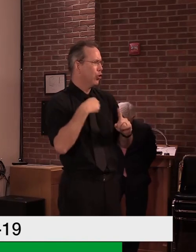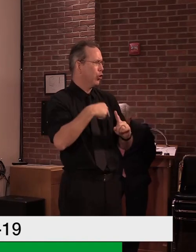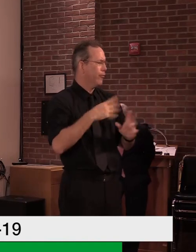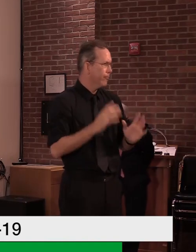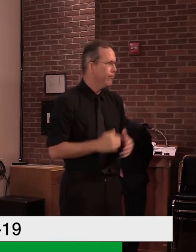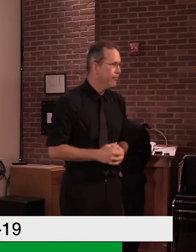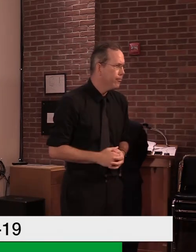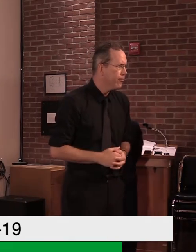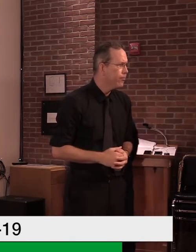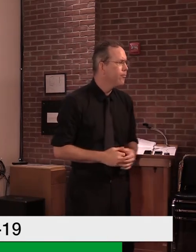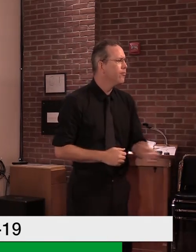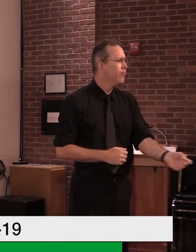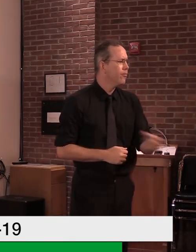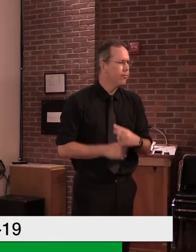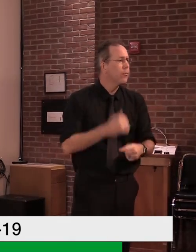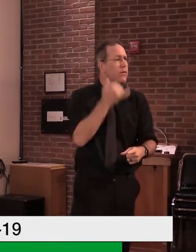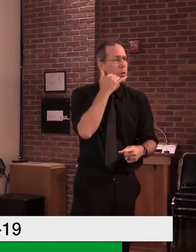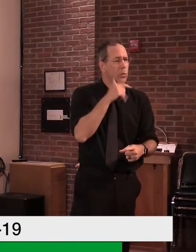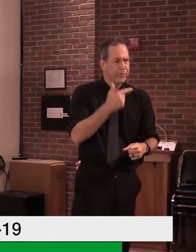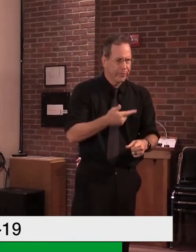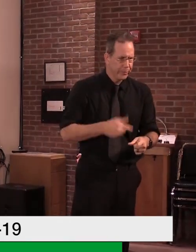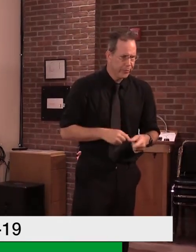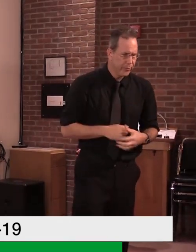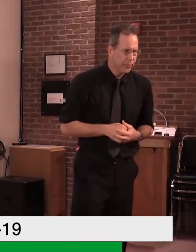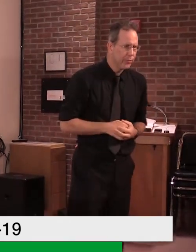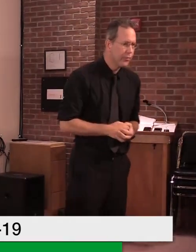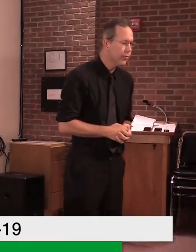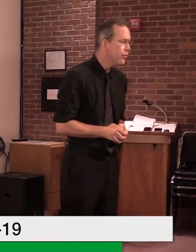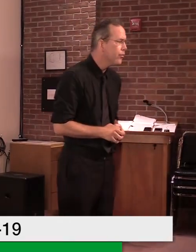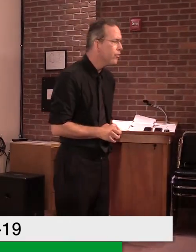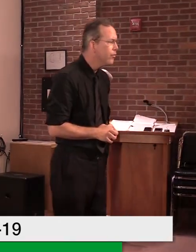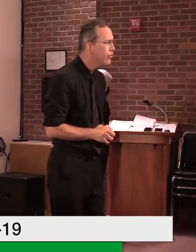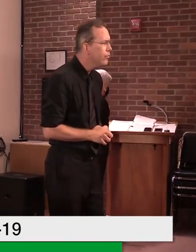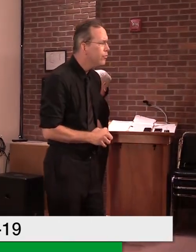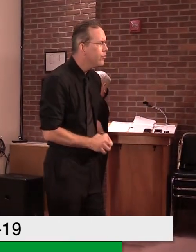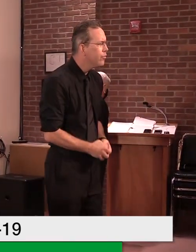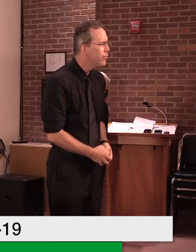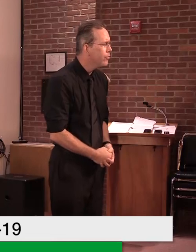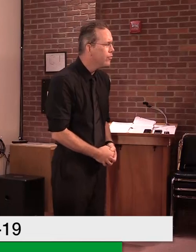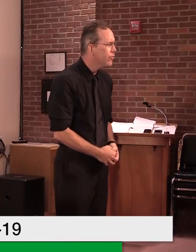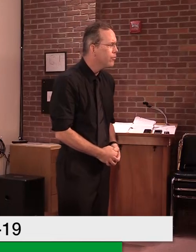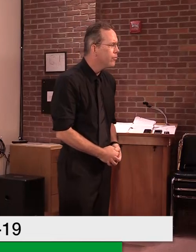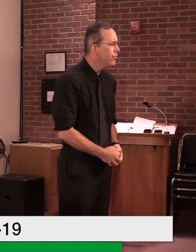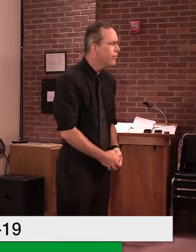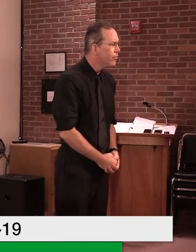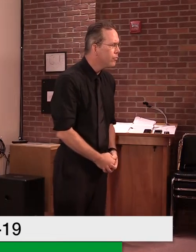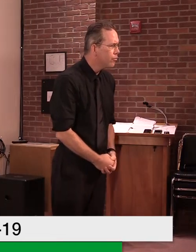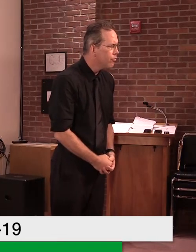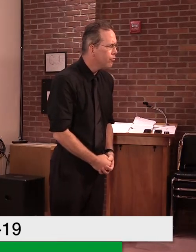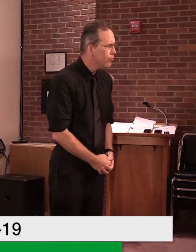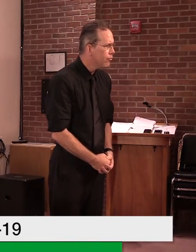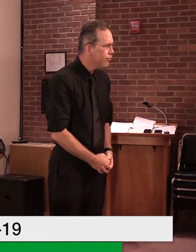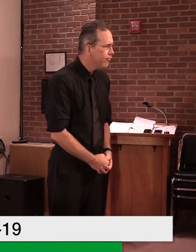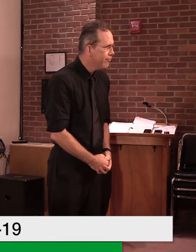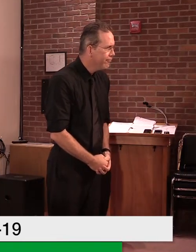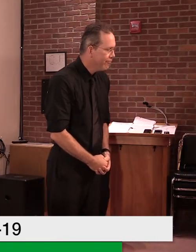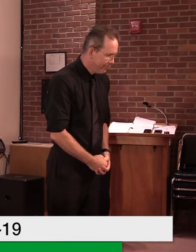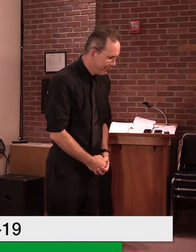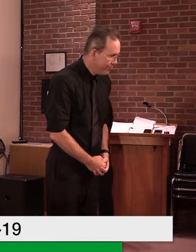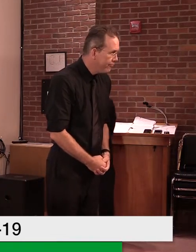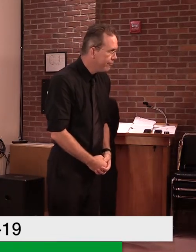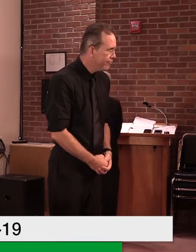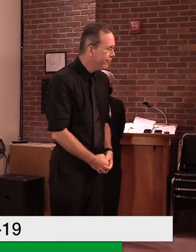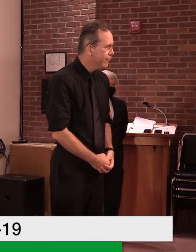now. Wilson Ring, EAP. Hi, good morning, everybody. Happy Friday. I have